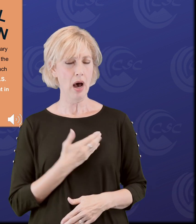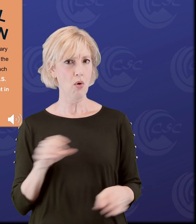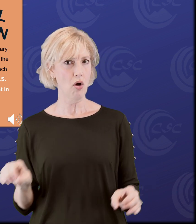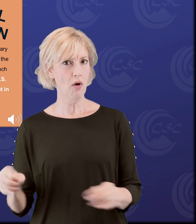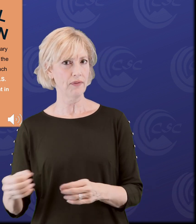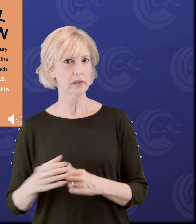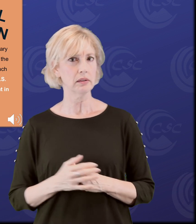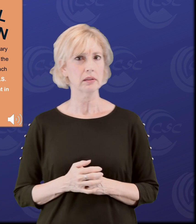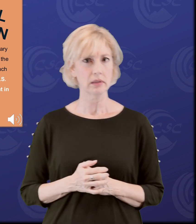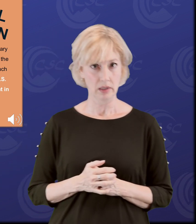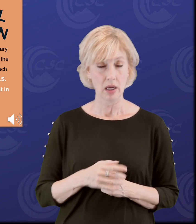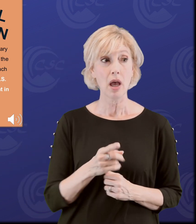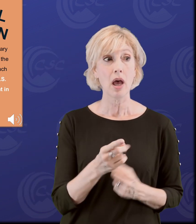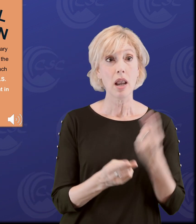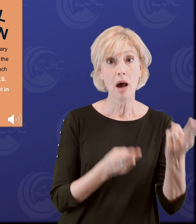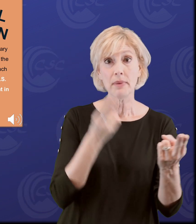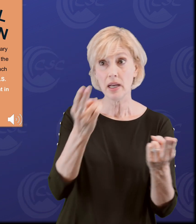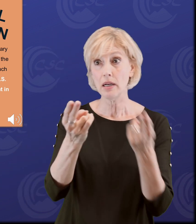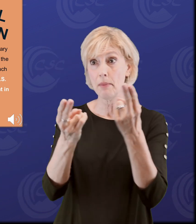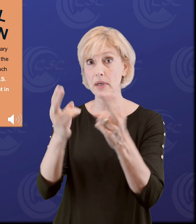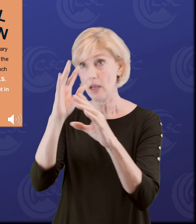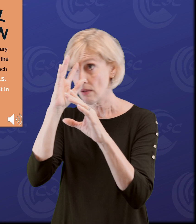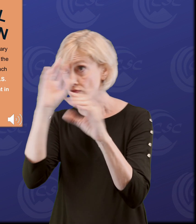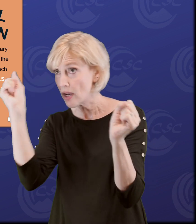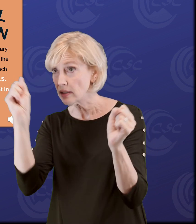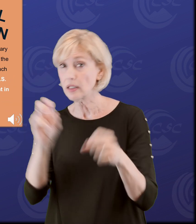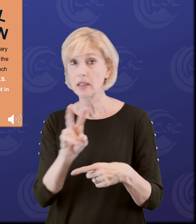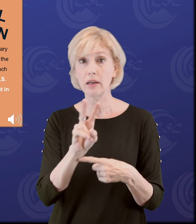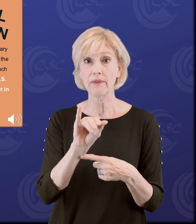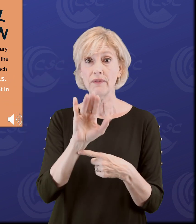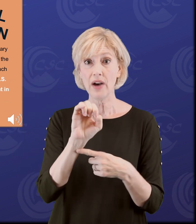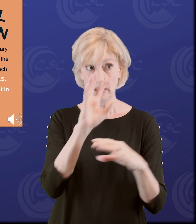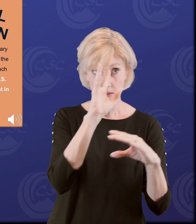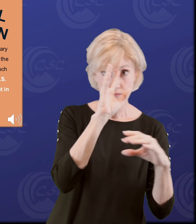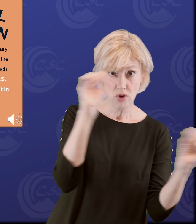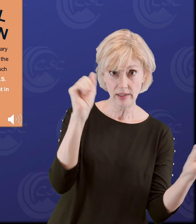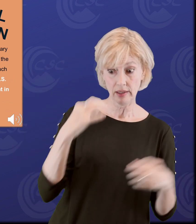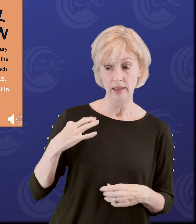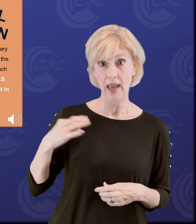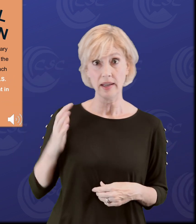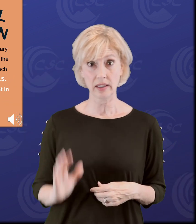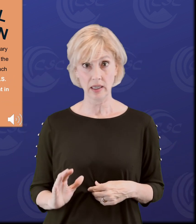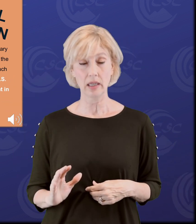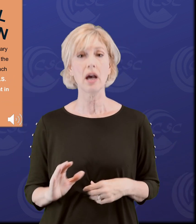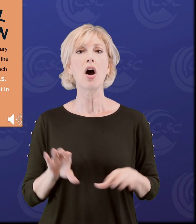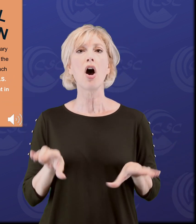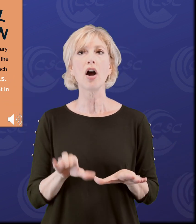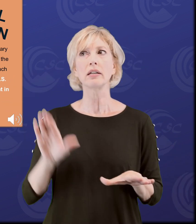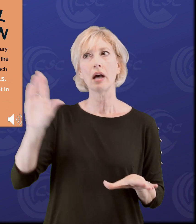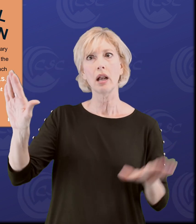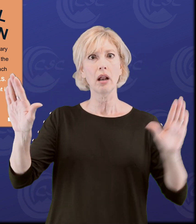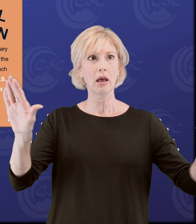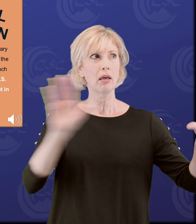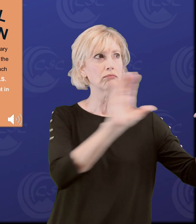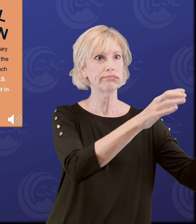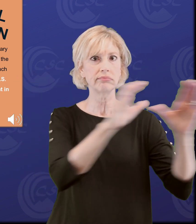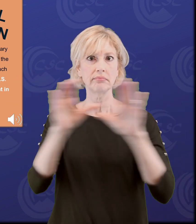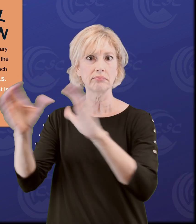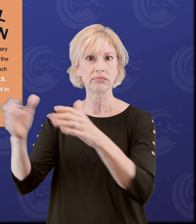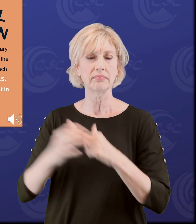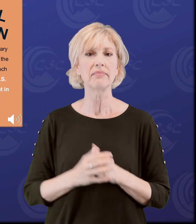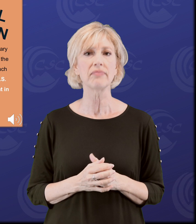and vice president candidate are conducted by the respective parties. You may find party contact information on our website to learn